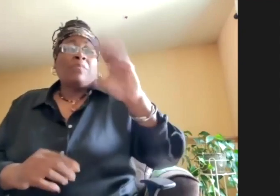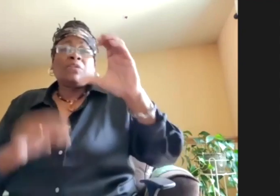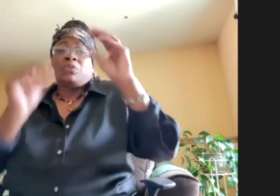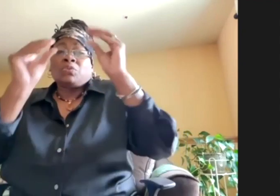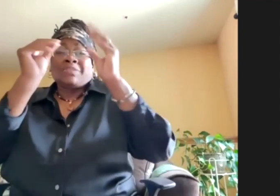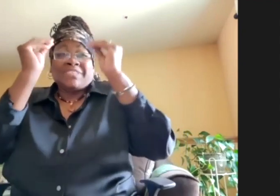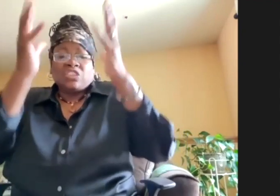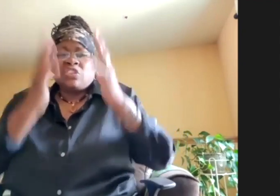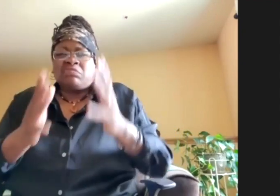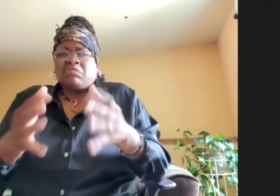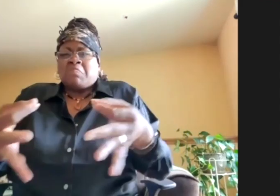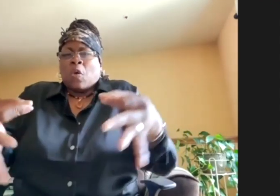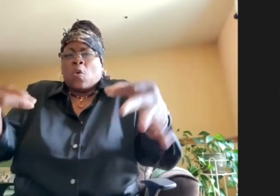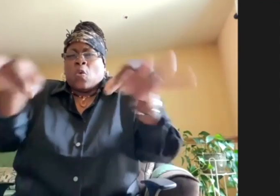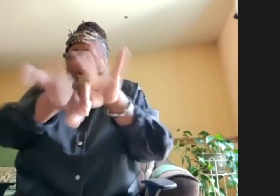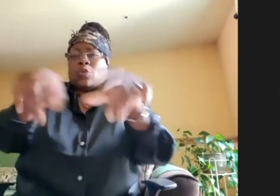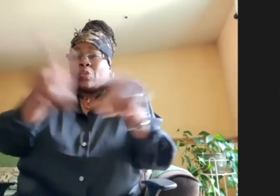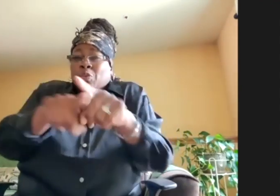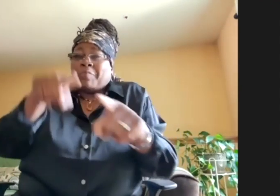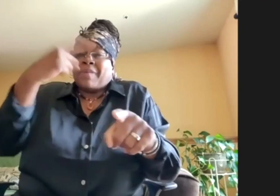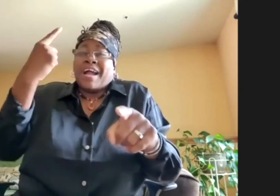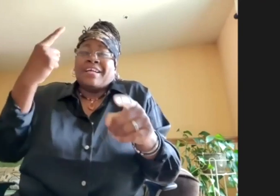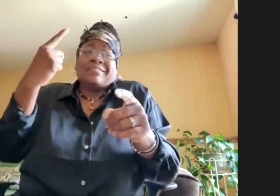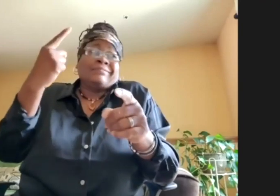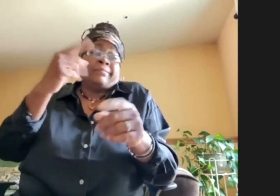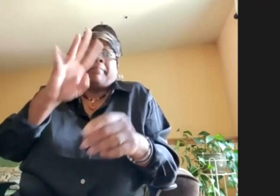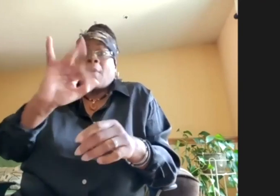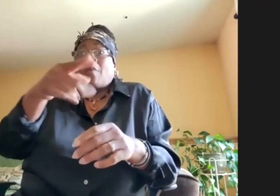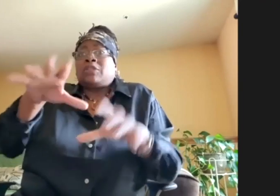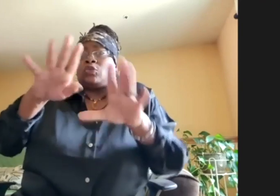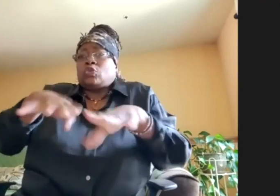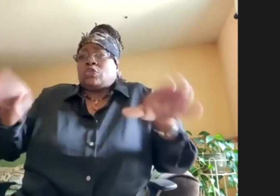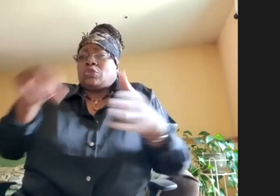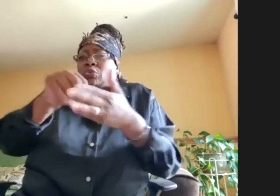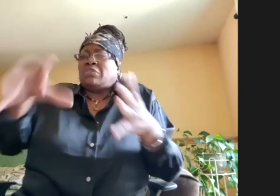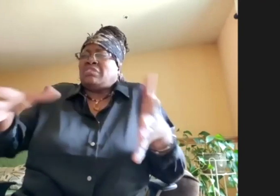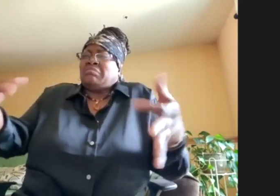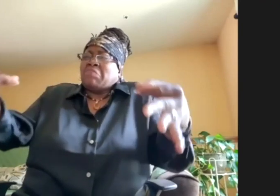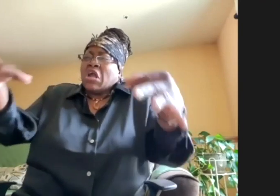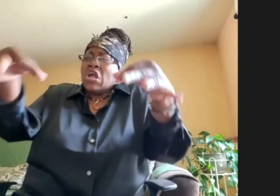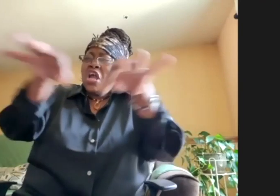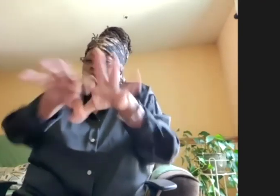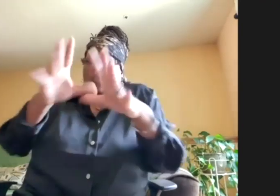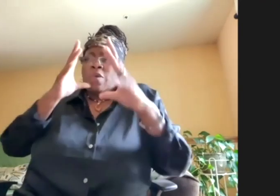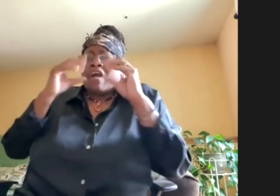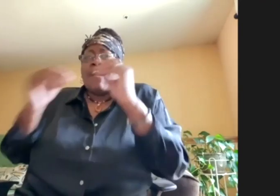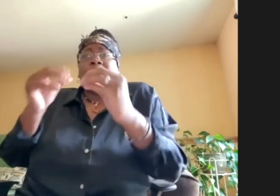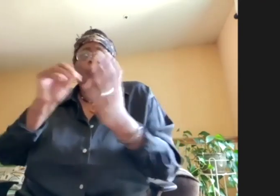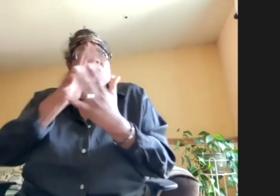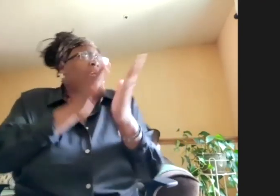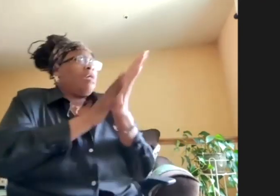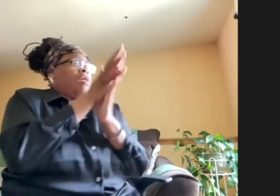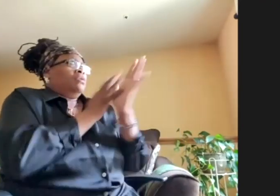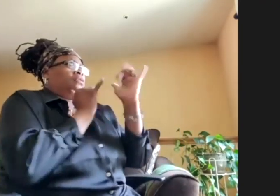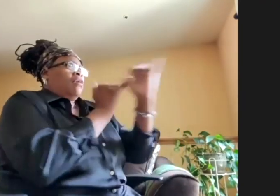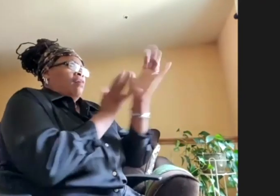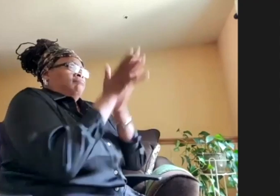And the Black deaf teachers only taught home ec. Maybe that's what they thought that only Black students could do, was more